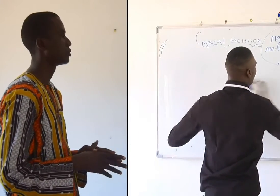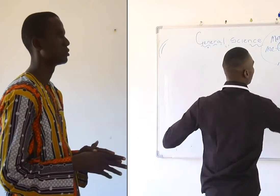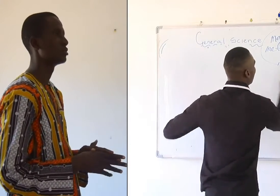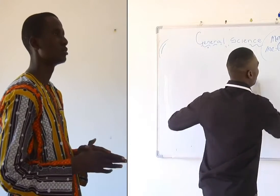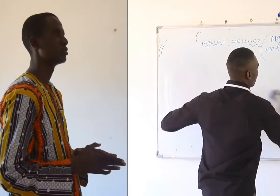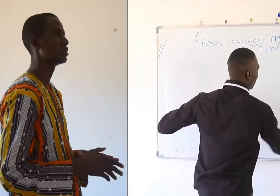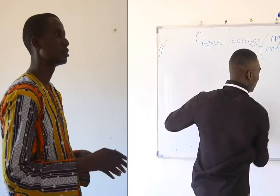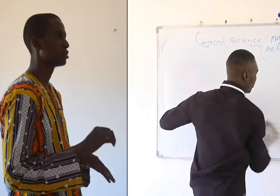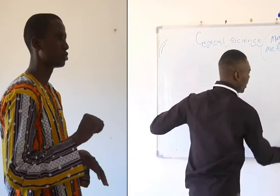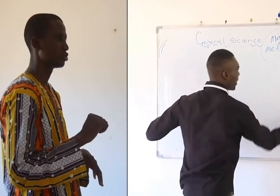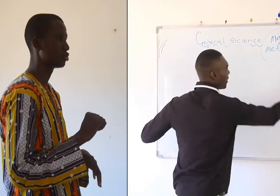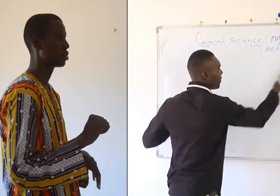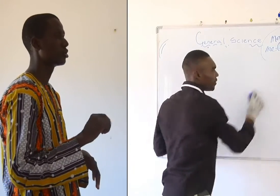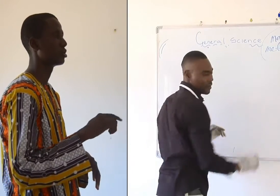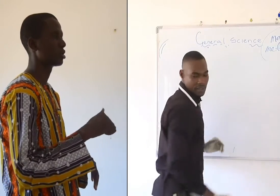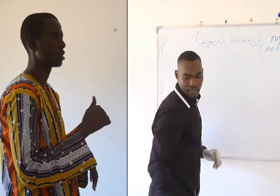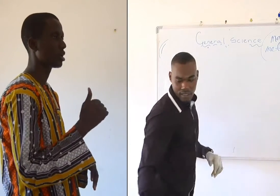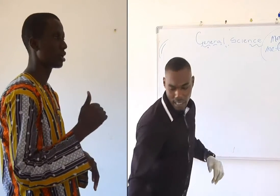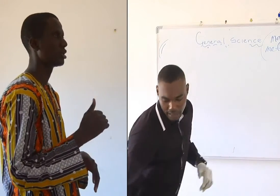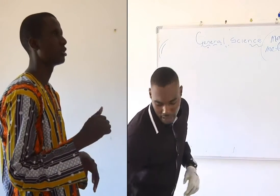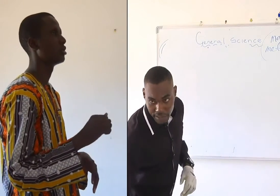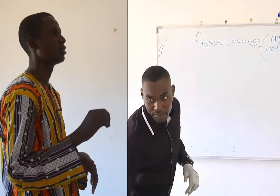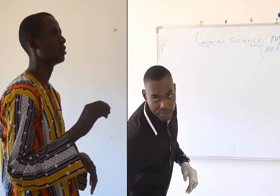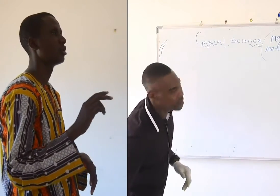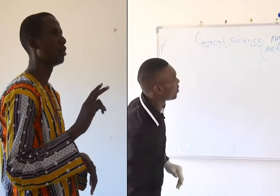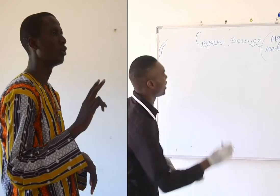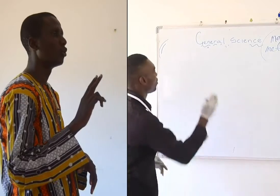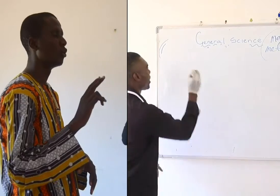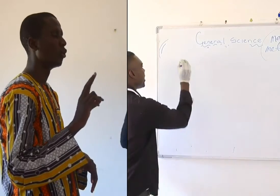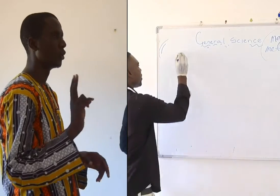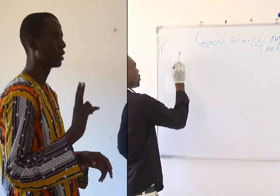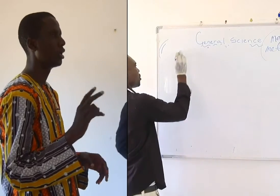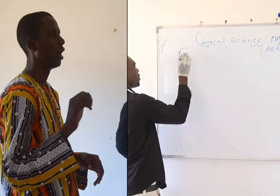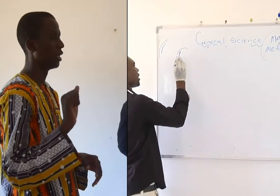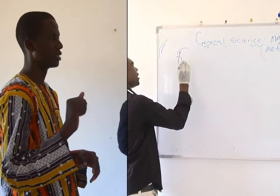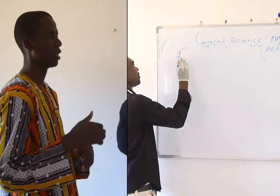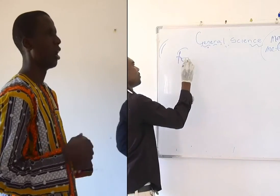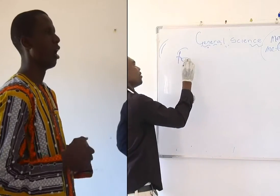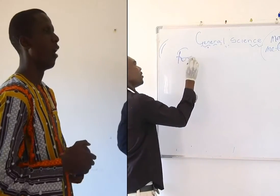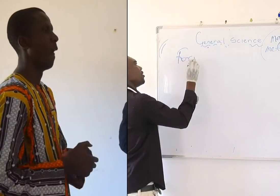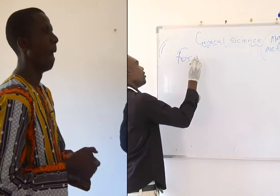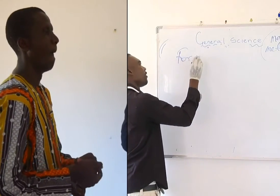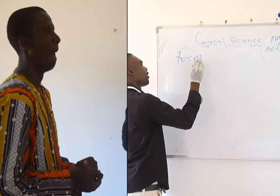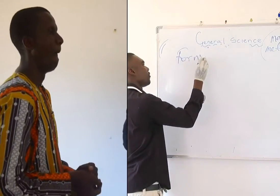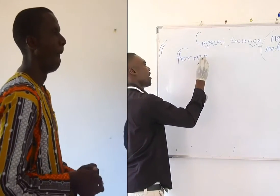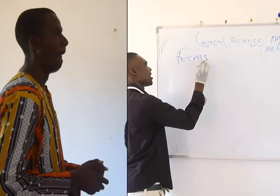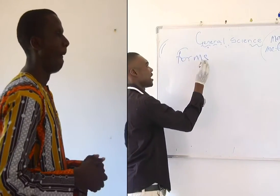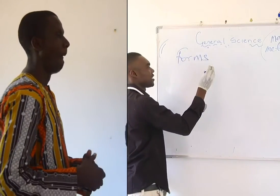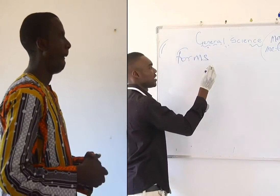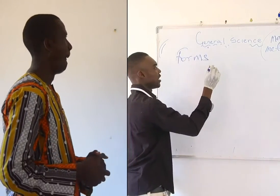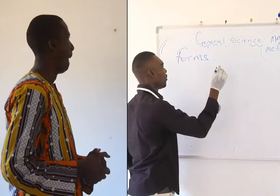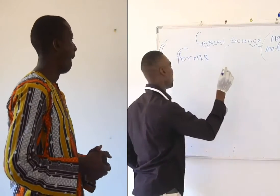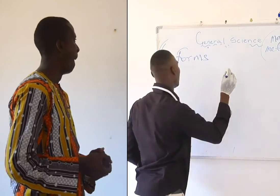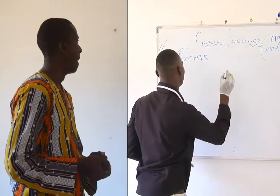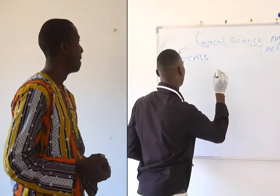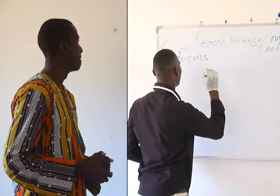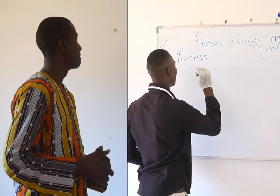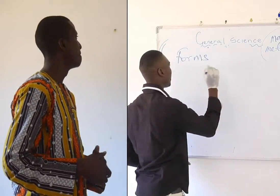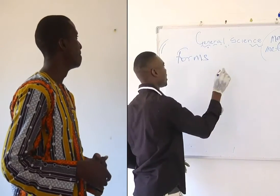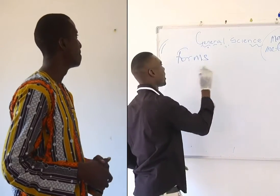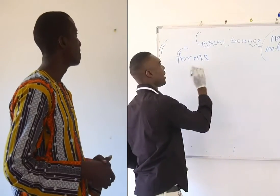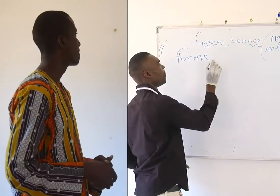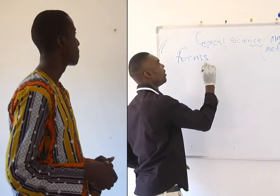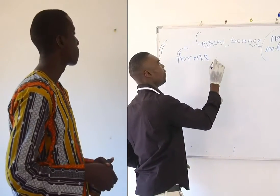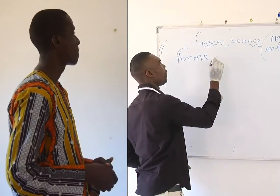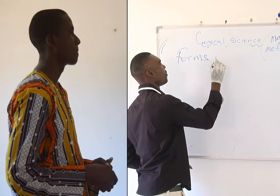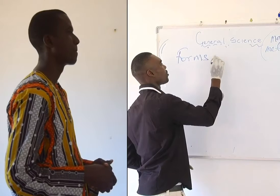acid. We have a weak acid. So let's look at that also quickly. We have to fast track things now. We are running